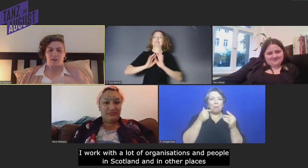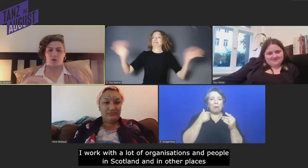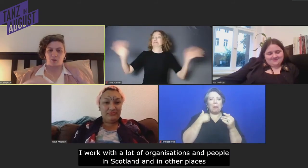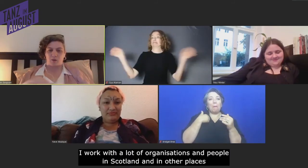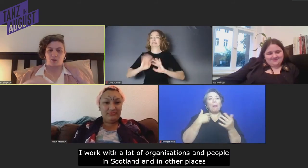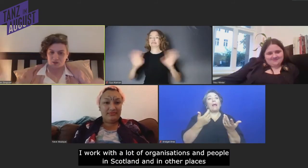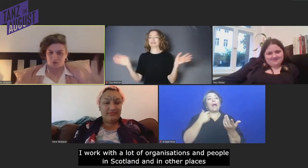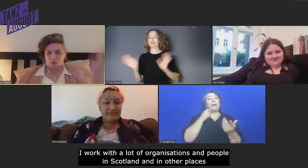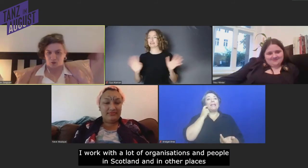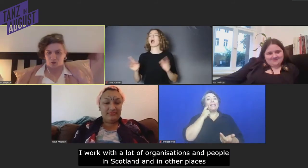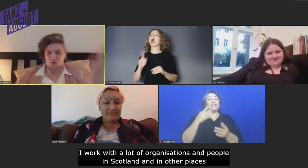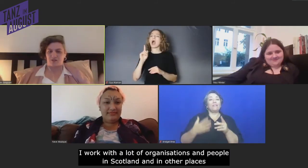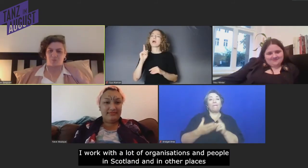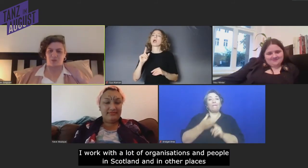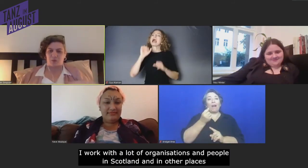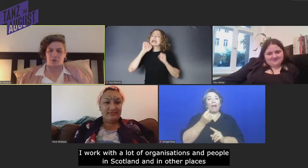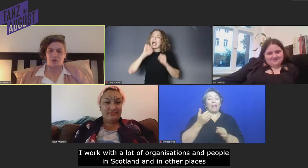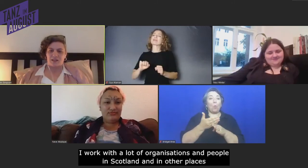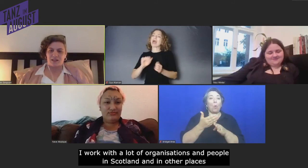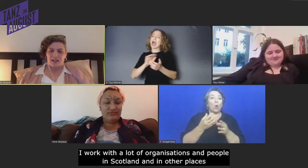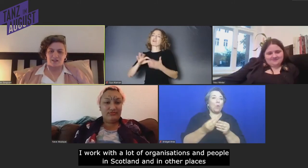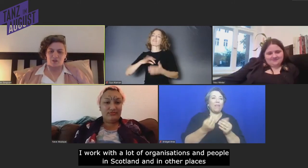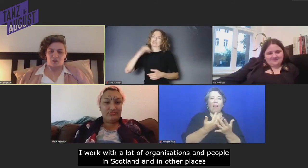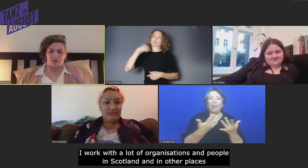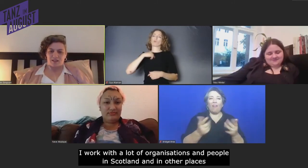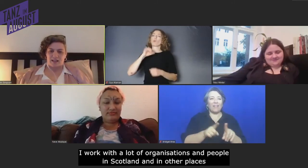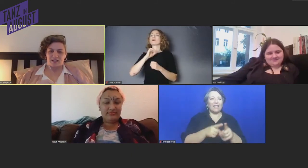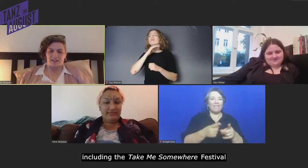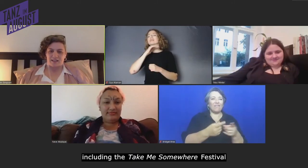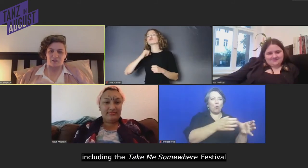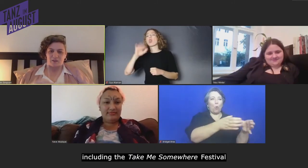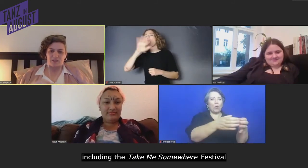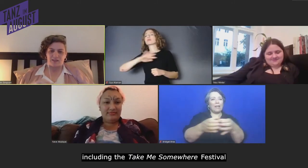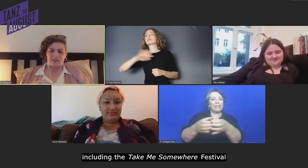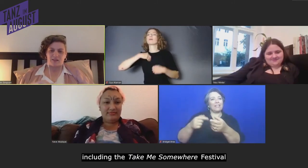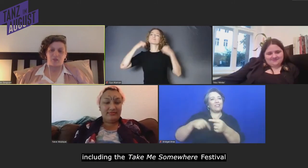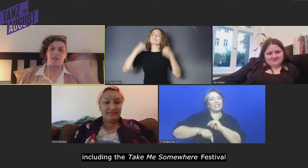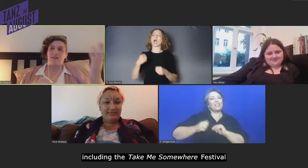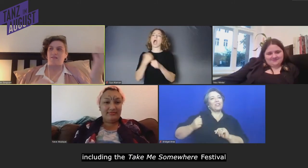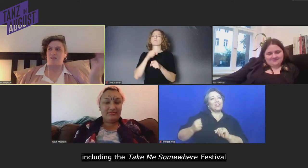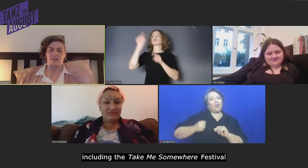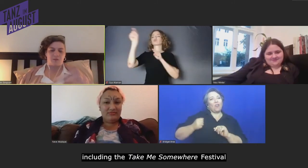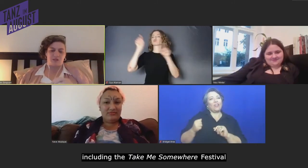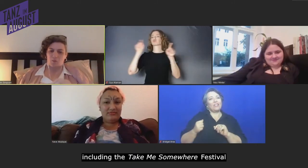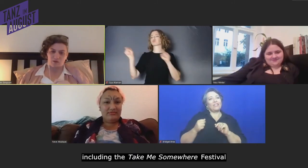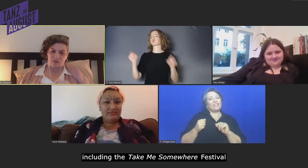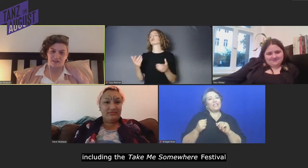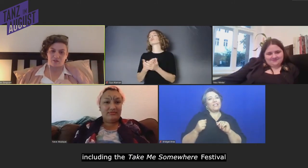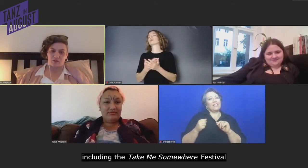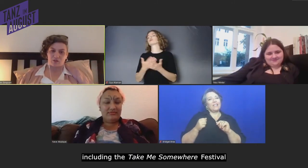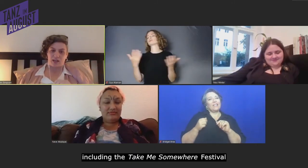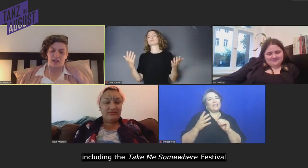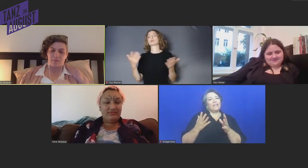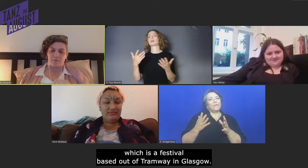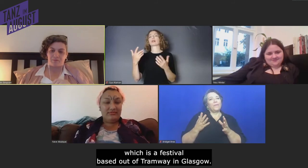work with lots of organisations and people in Scotland and in other places, including Take Me Somewhere